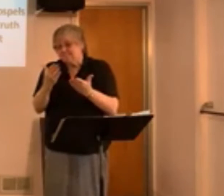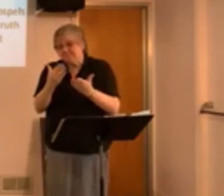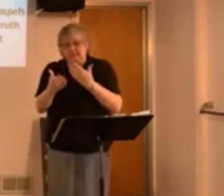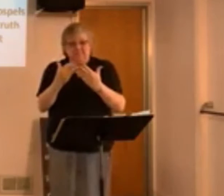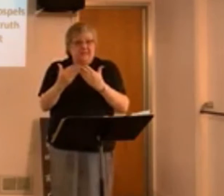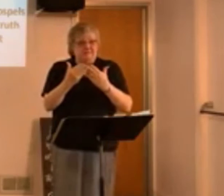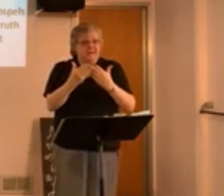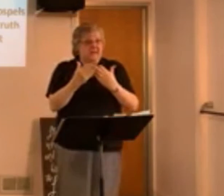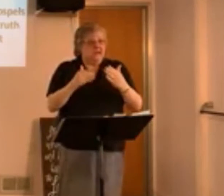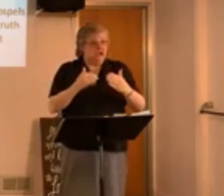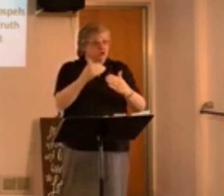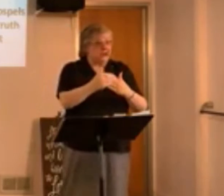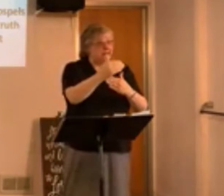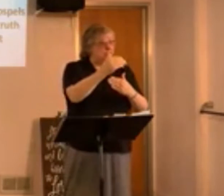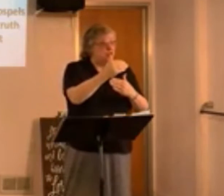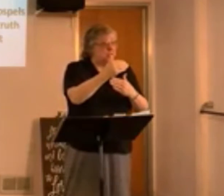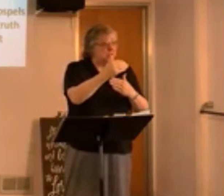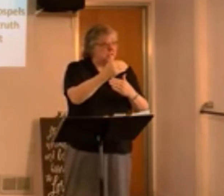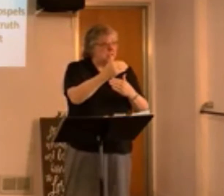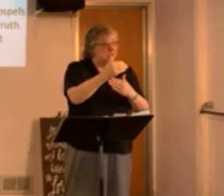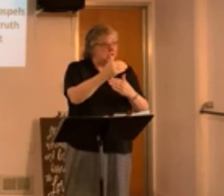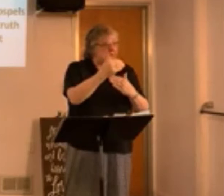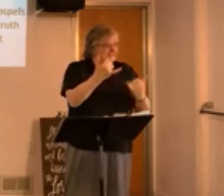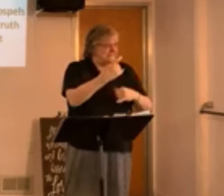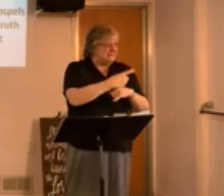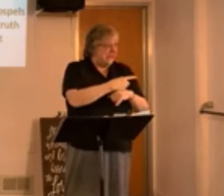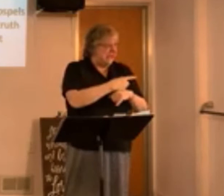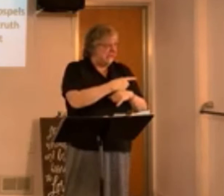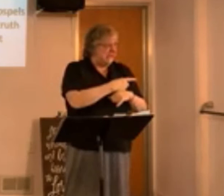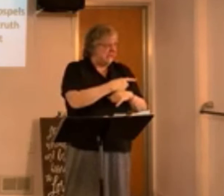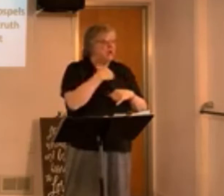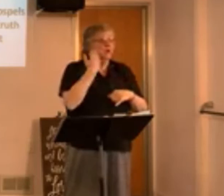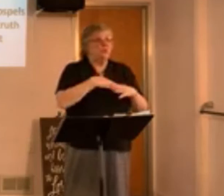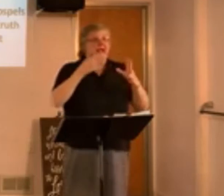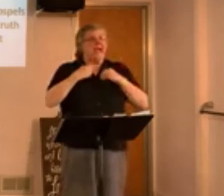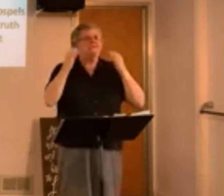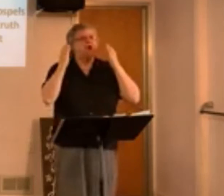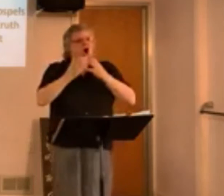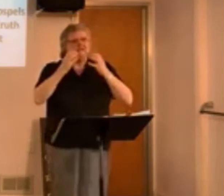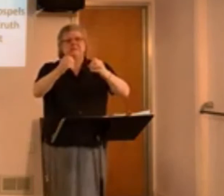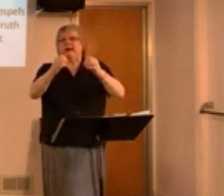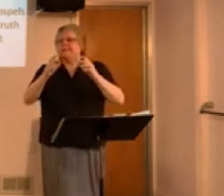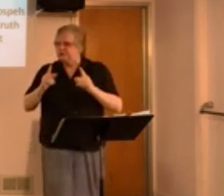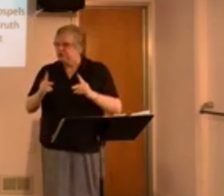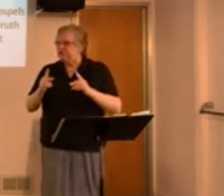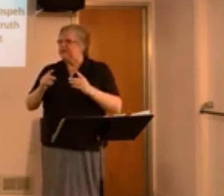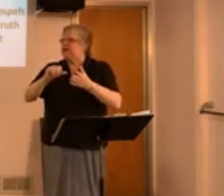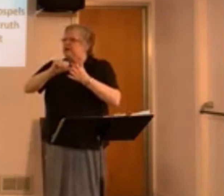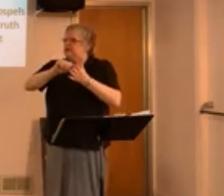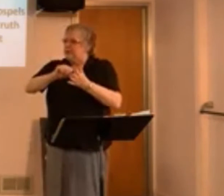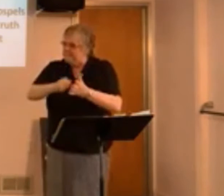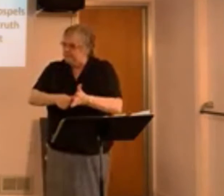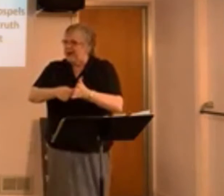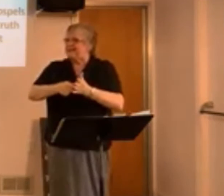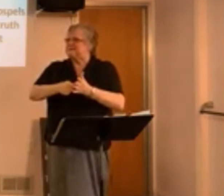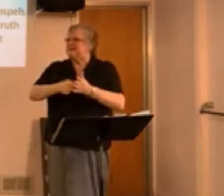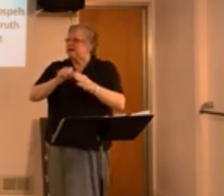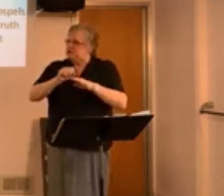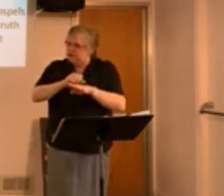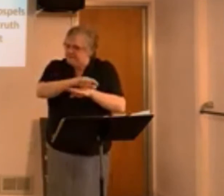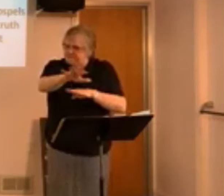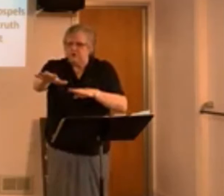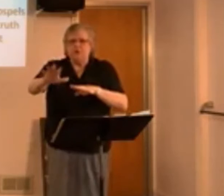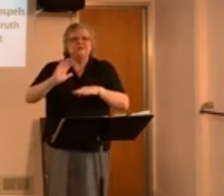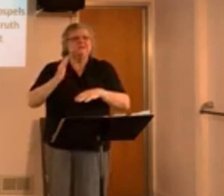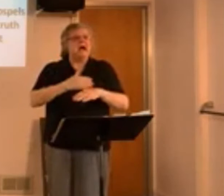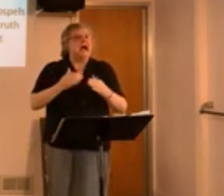Perhaps in your neighborhood? Today, we have a tremendous opportunity to impact our community for those